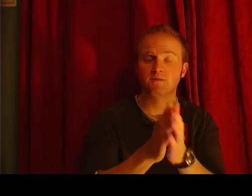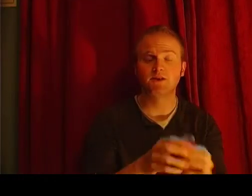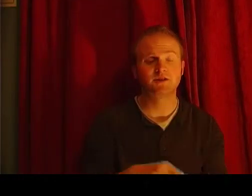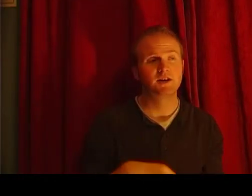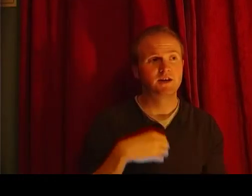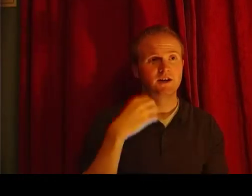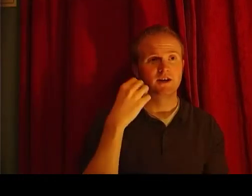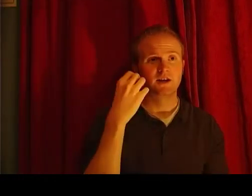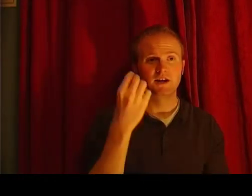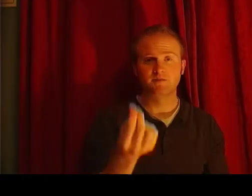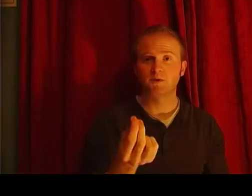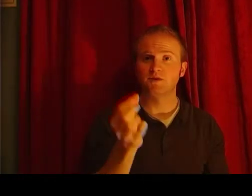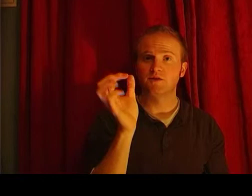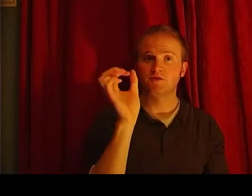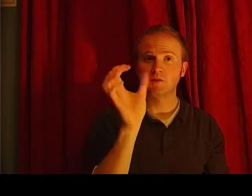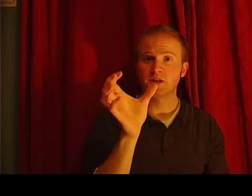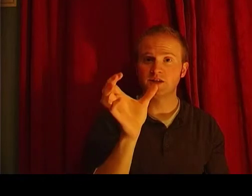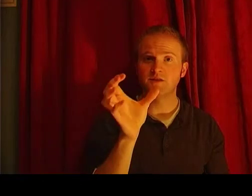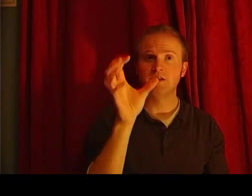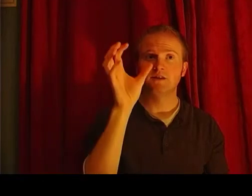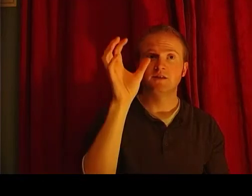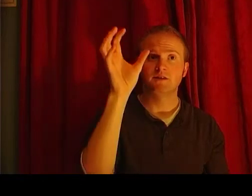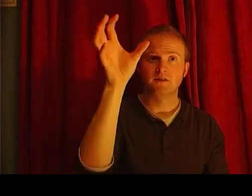much. Export from mini-DV,